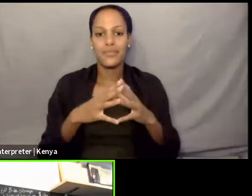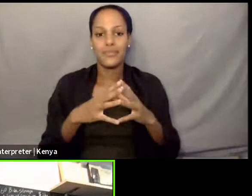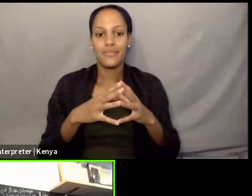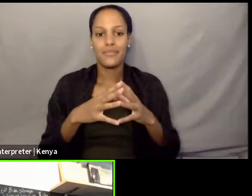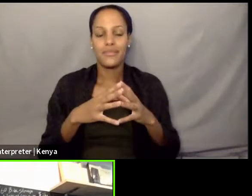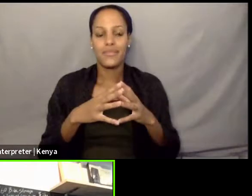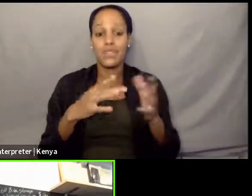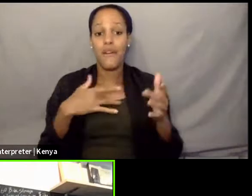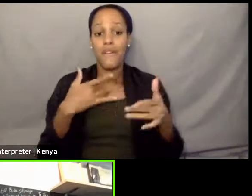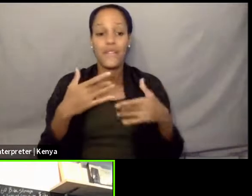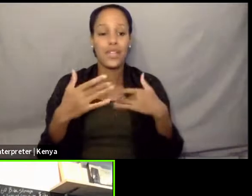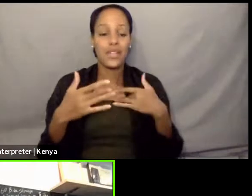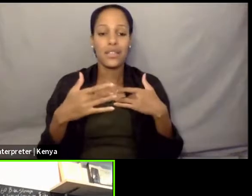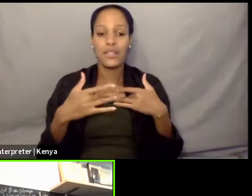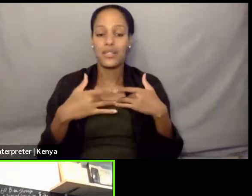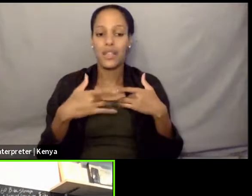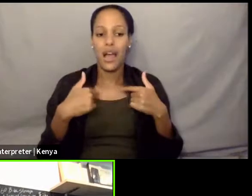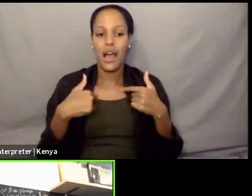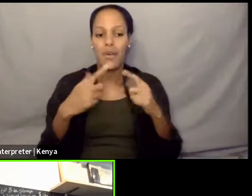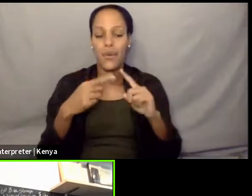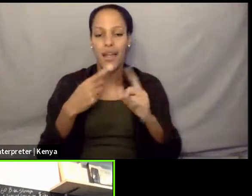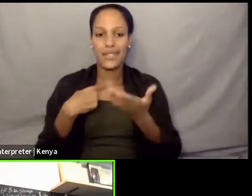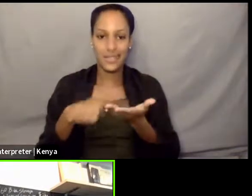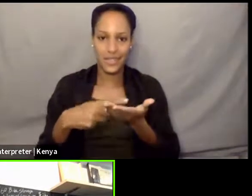So that feels like, and when I talk about this,